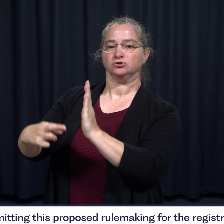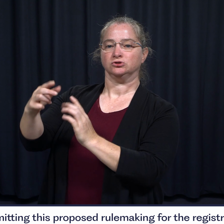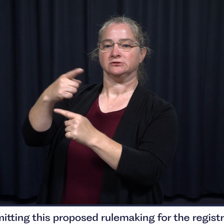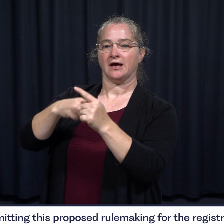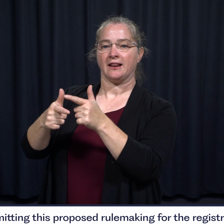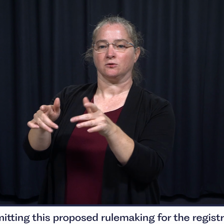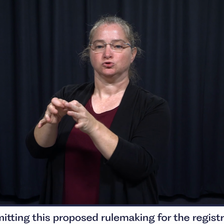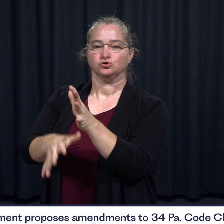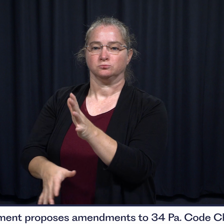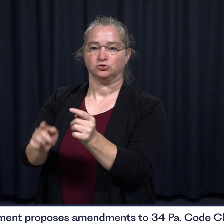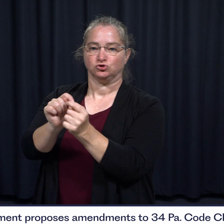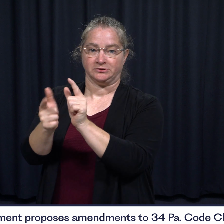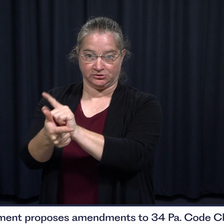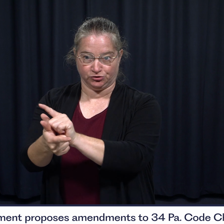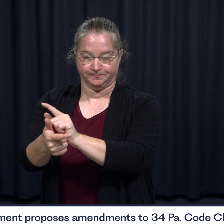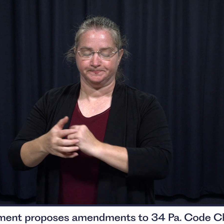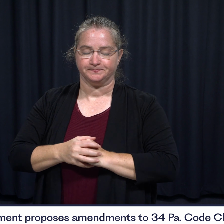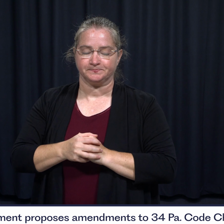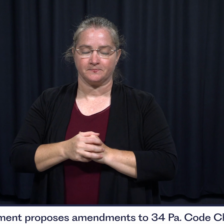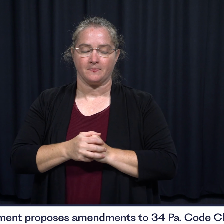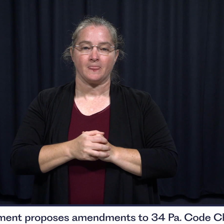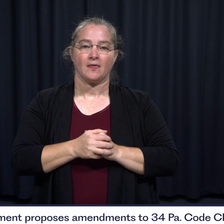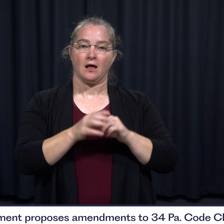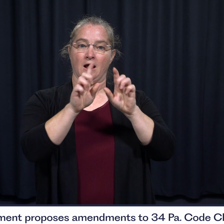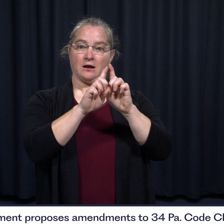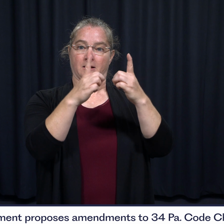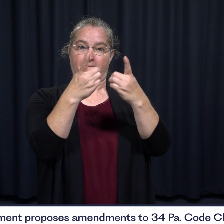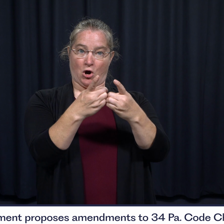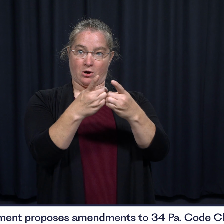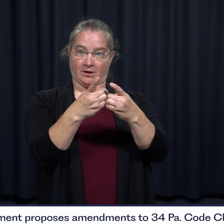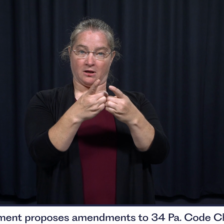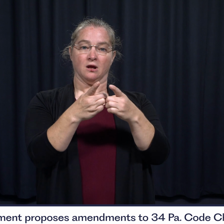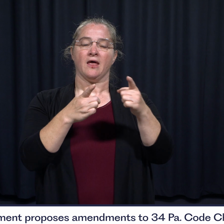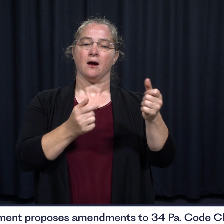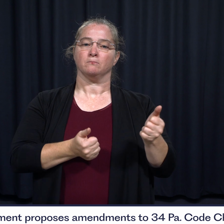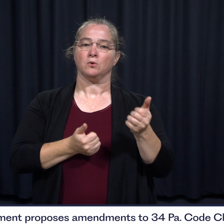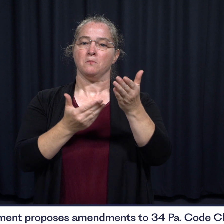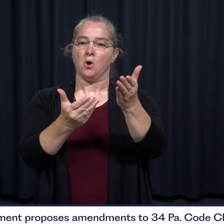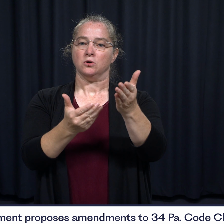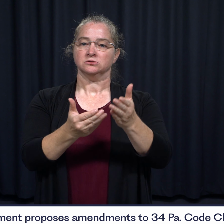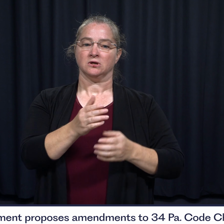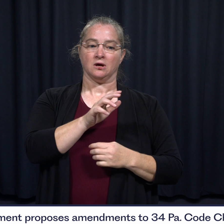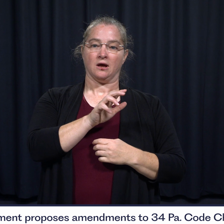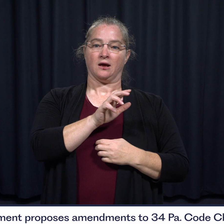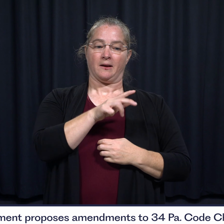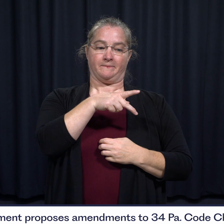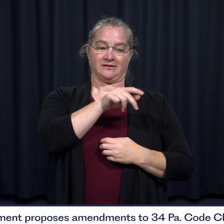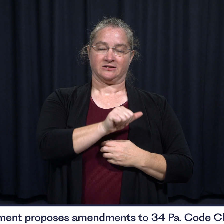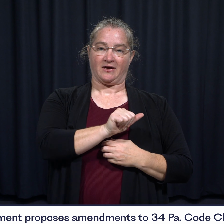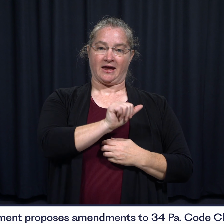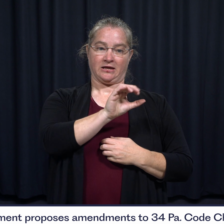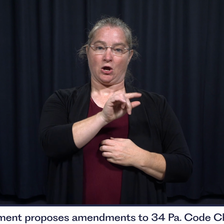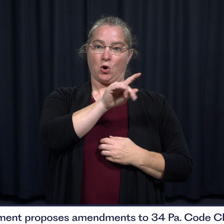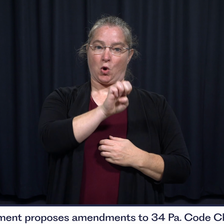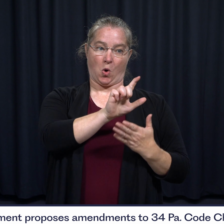transliterators. The Department proposes amendments to 34 PA Code Chapter 501